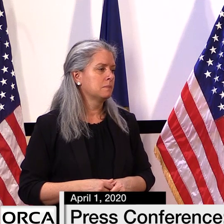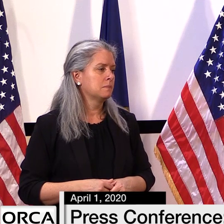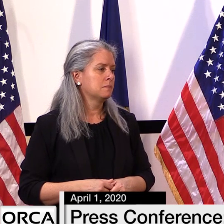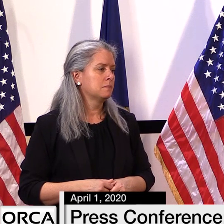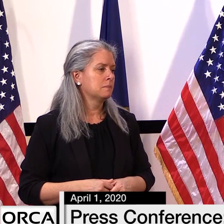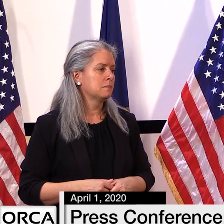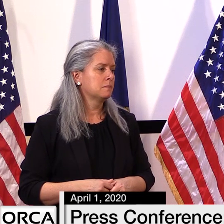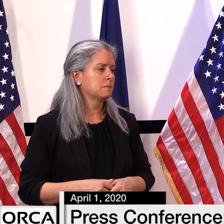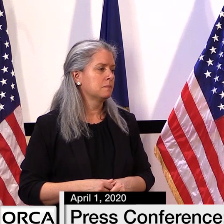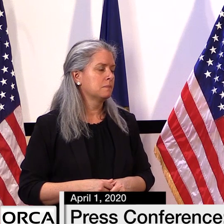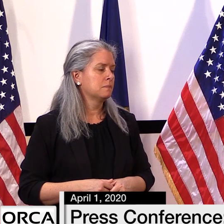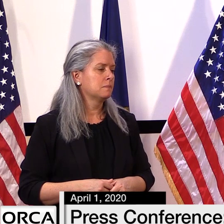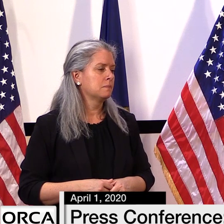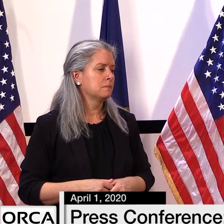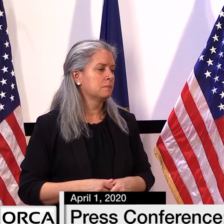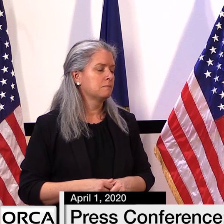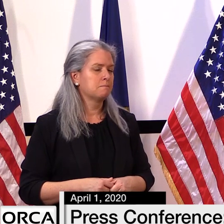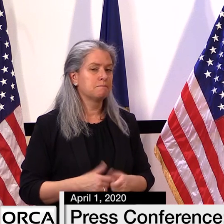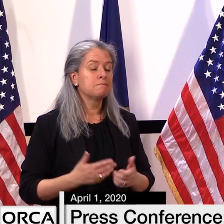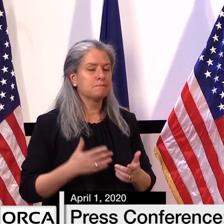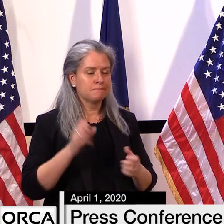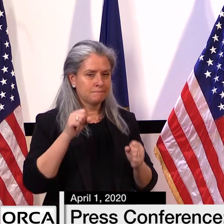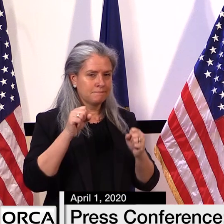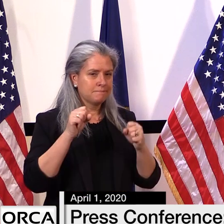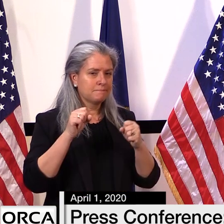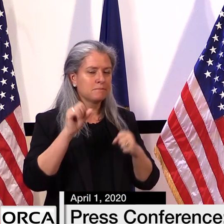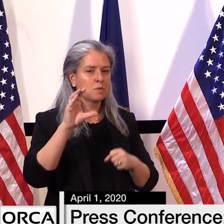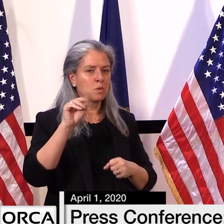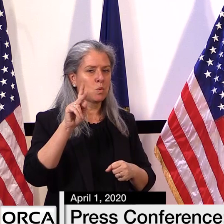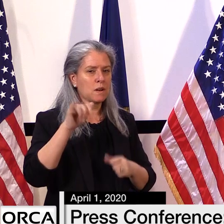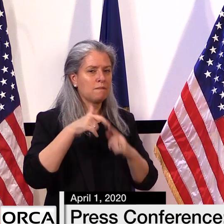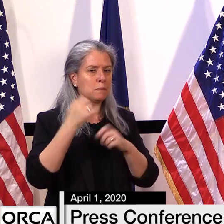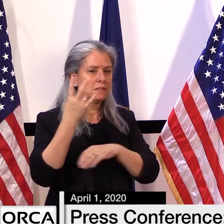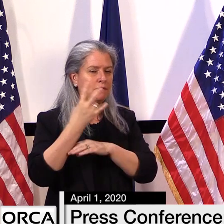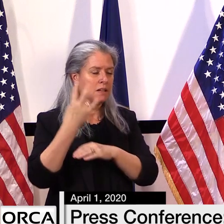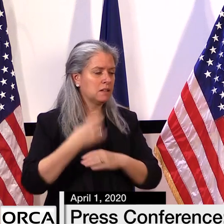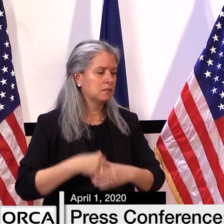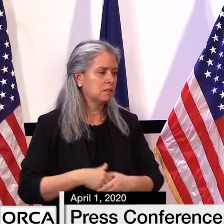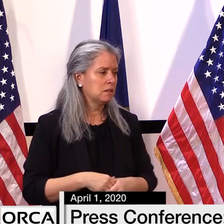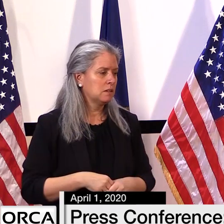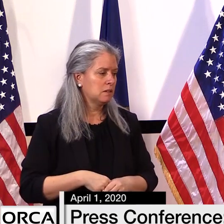Courtney, 7 days. Hello, can you hear me? Yes.